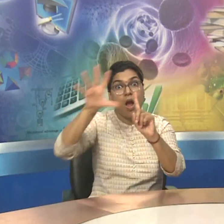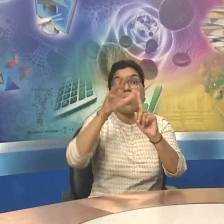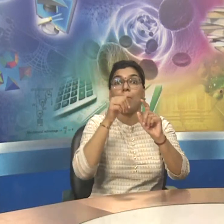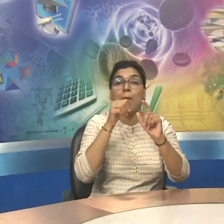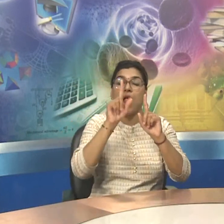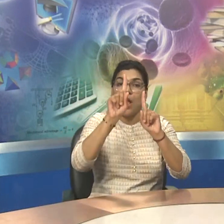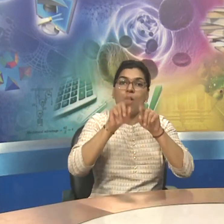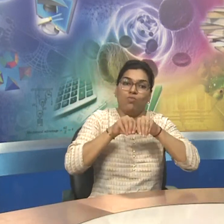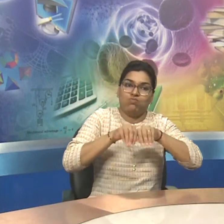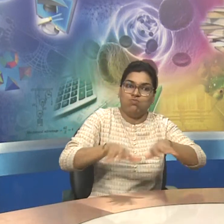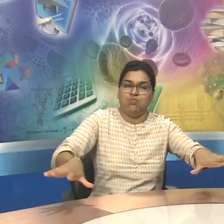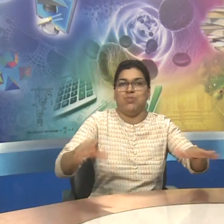your home?